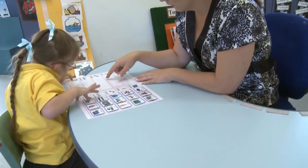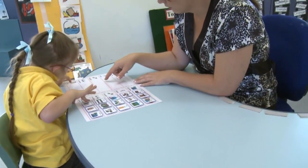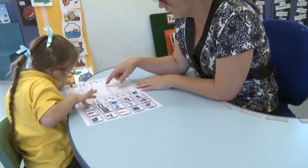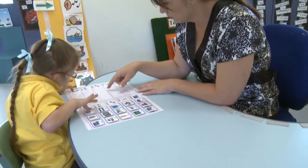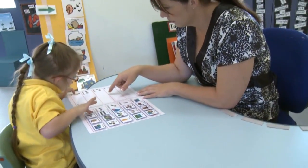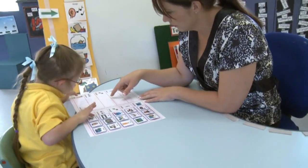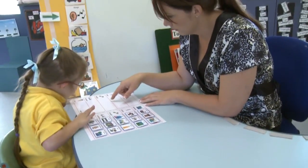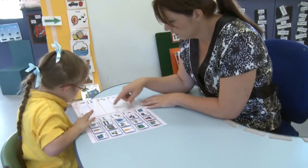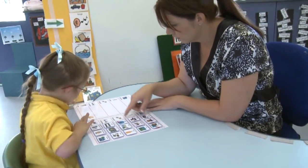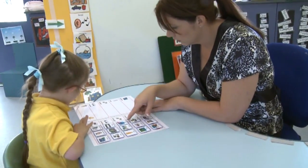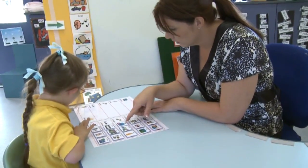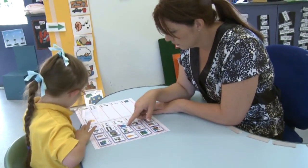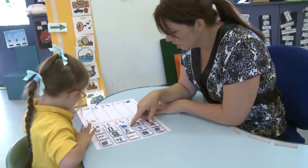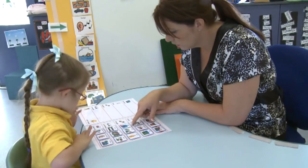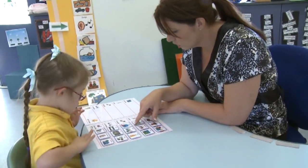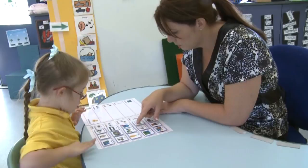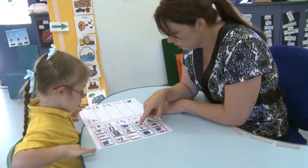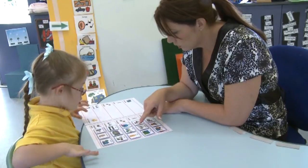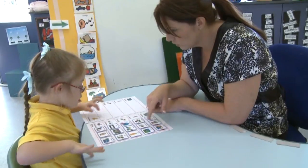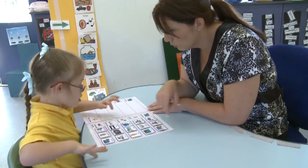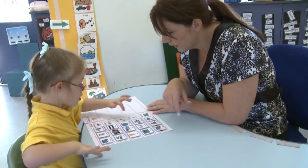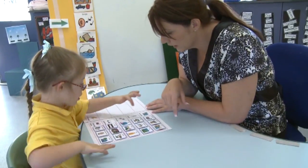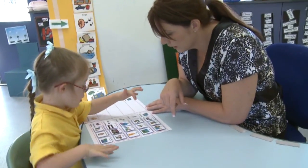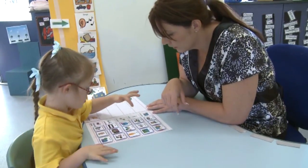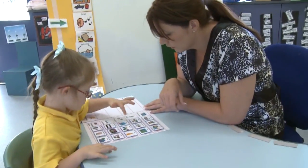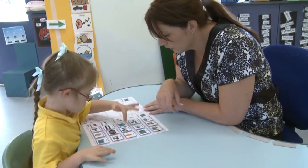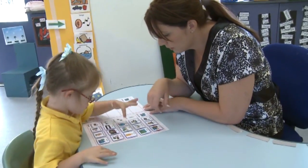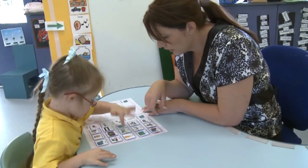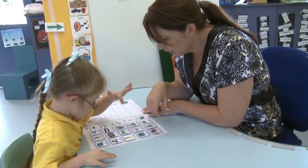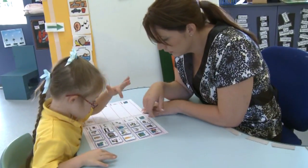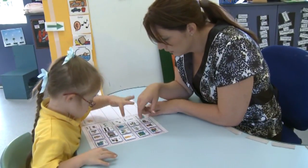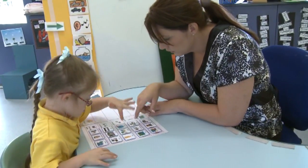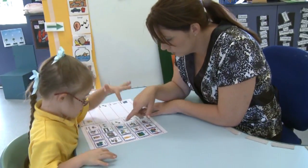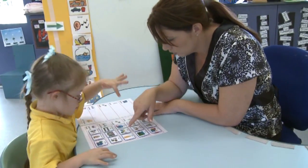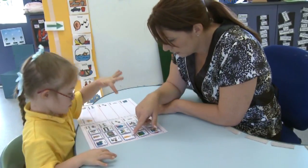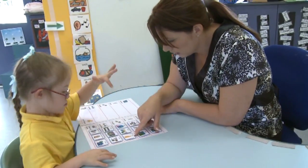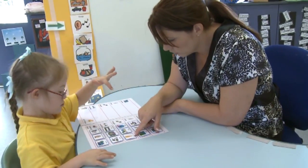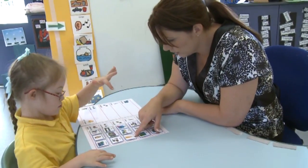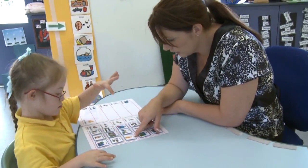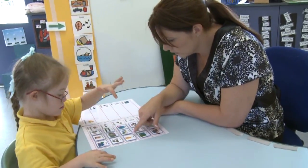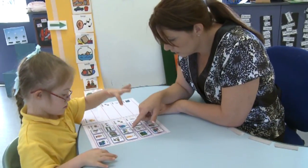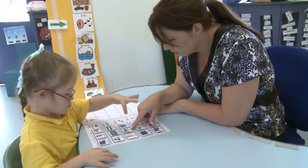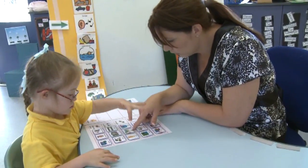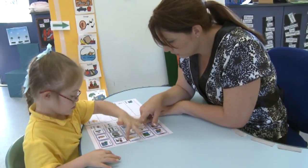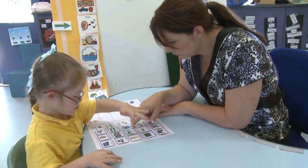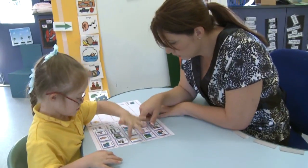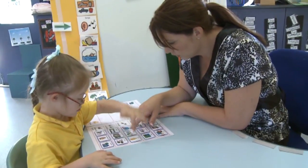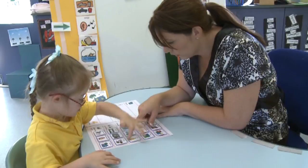topics that are important, meaningful and motivating to the child, it's a great way of tapping into the child's interest and helps develop a